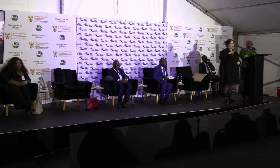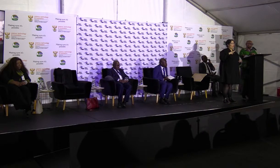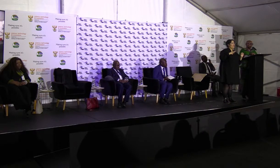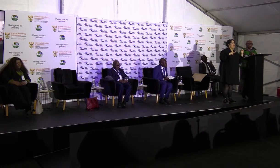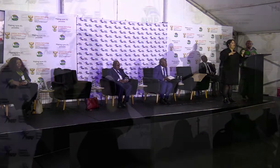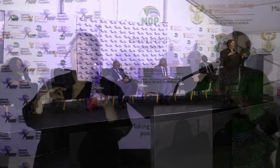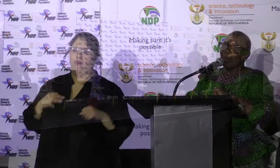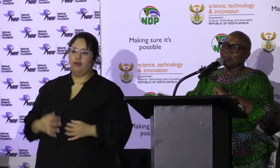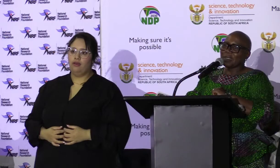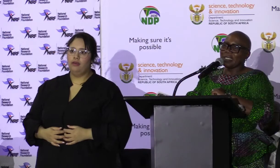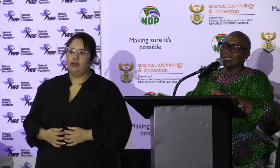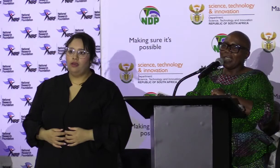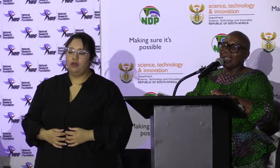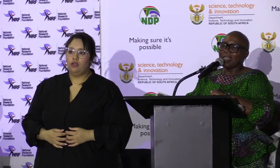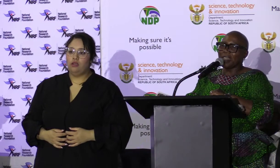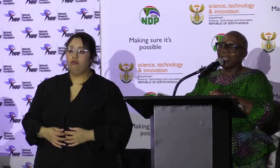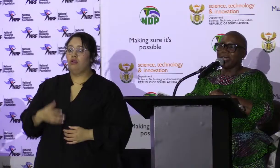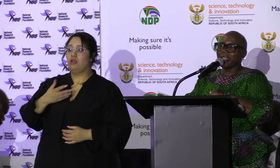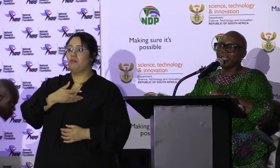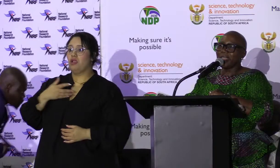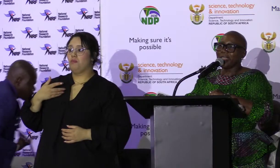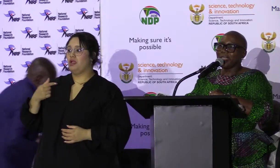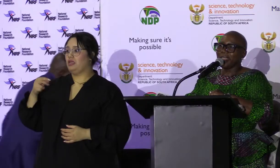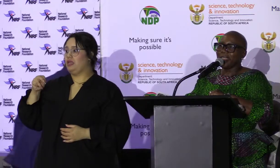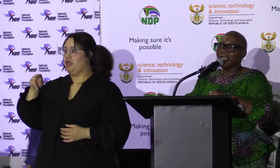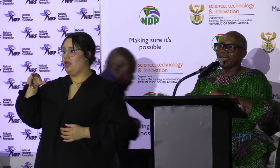it. Umam Gcina